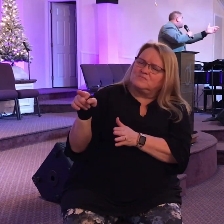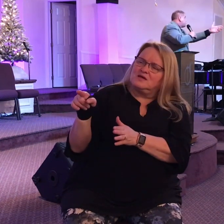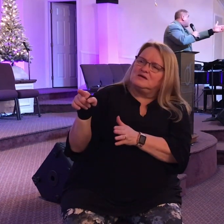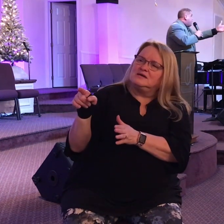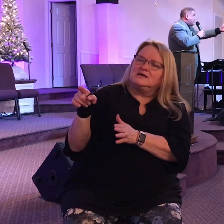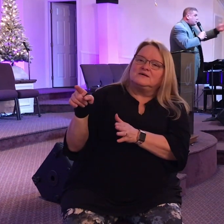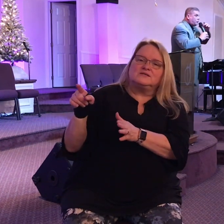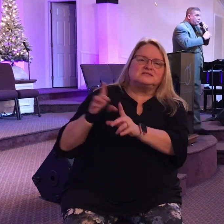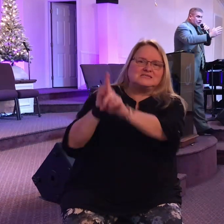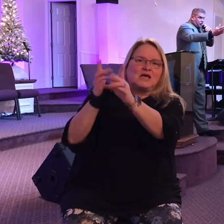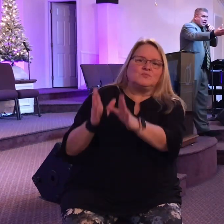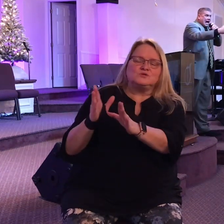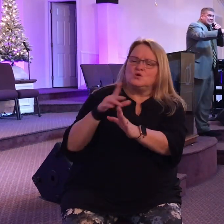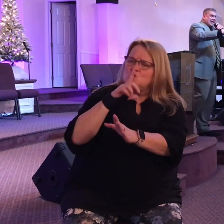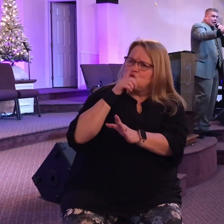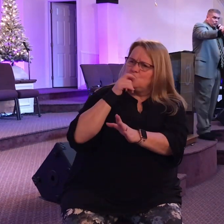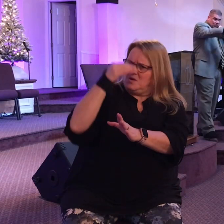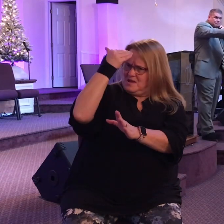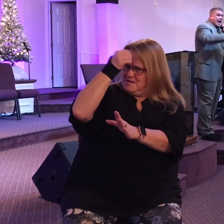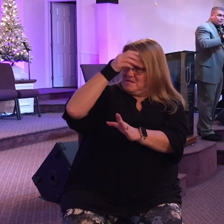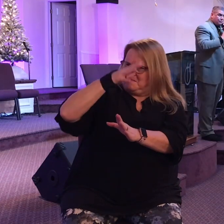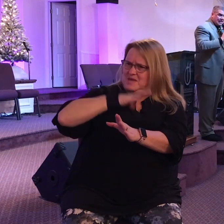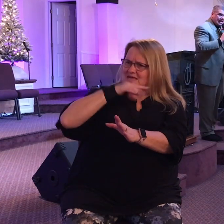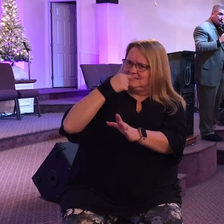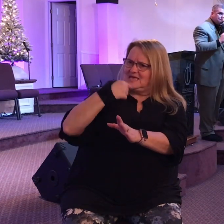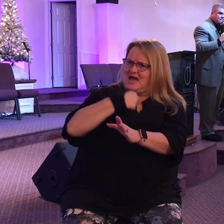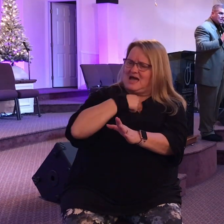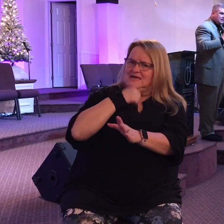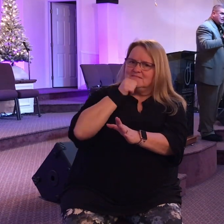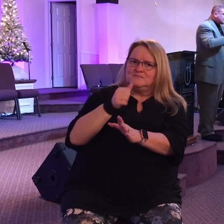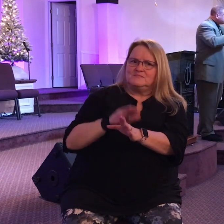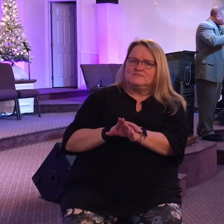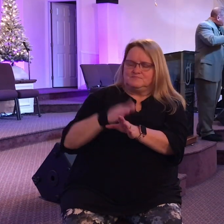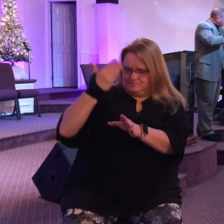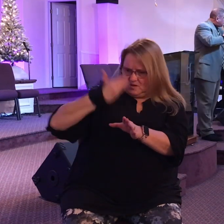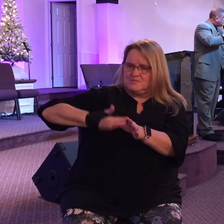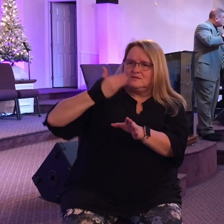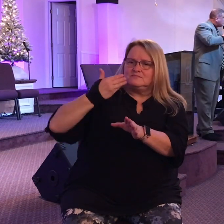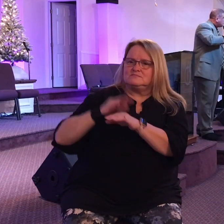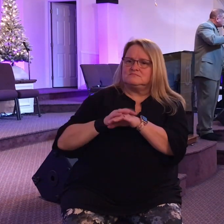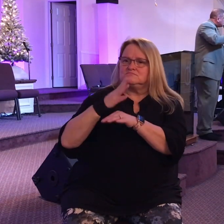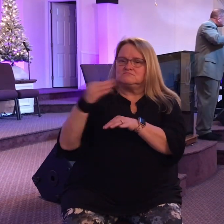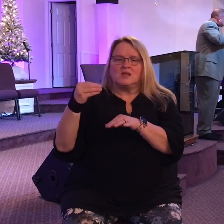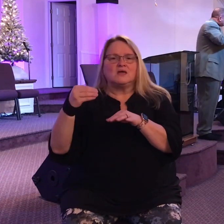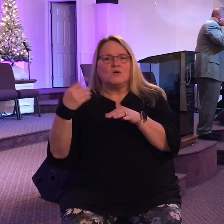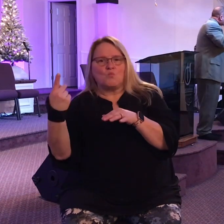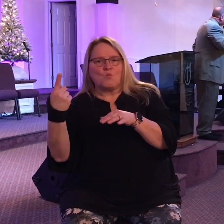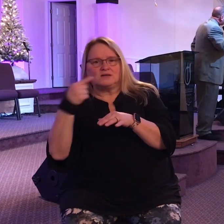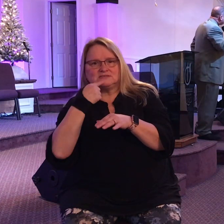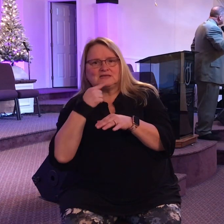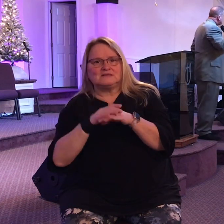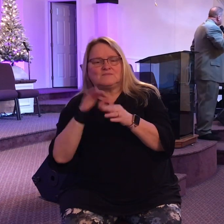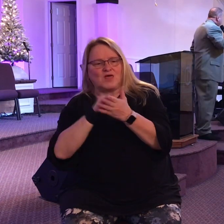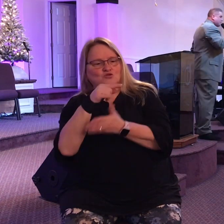some of them thinks you're Jeremiah, and one of them thinks you're Isaiah, who have come back from the dead. He says, but who do you say that I